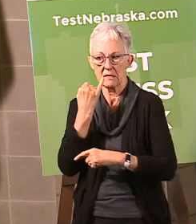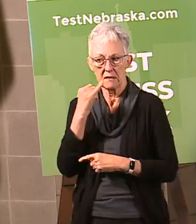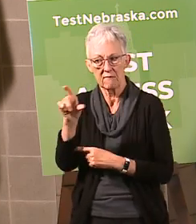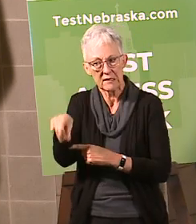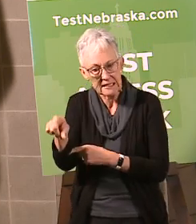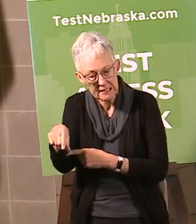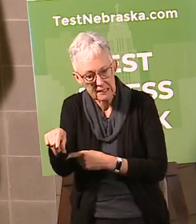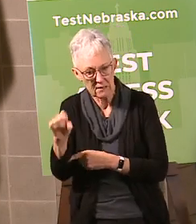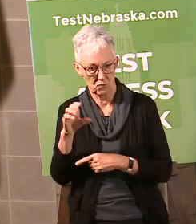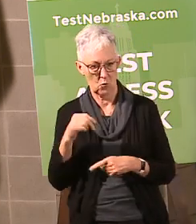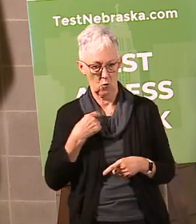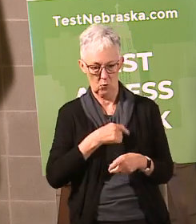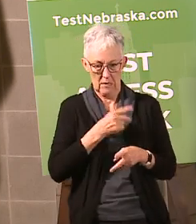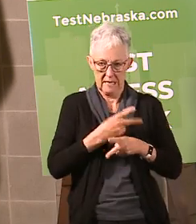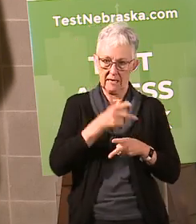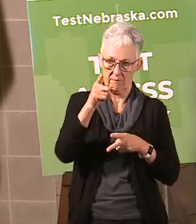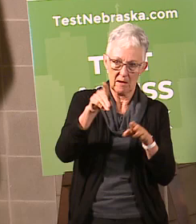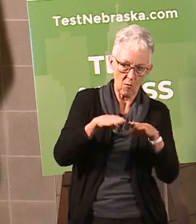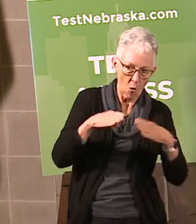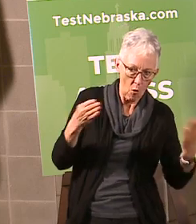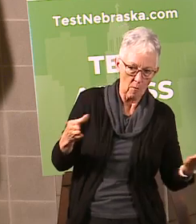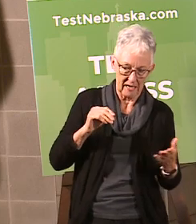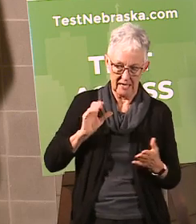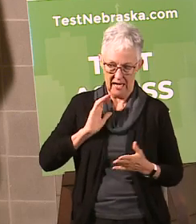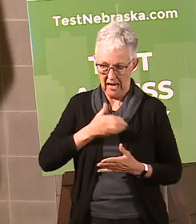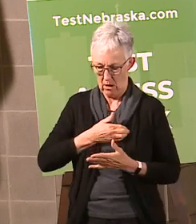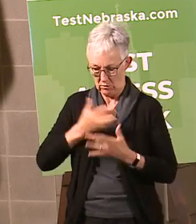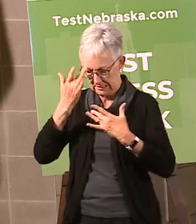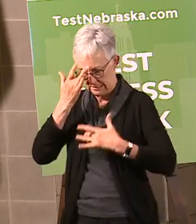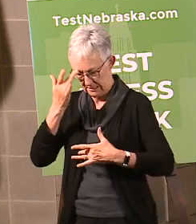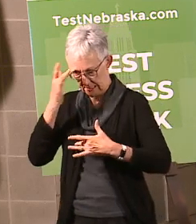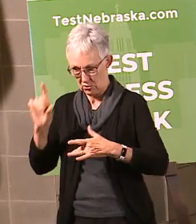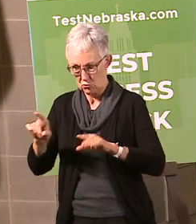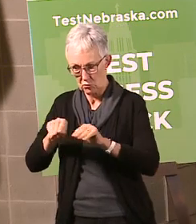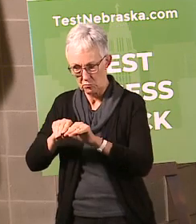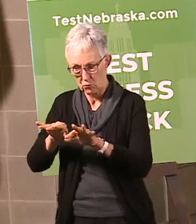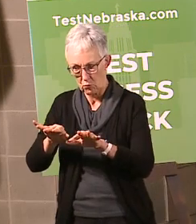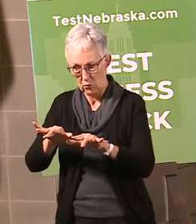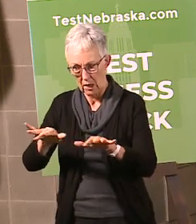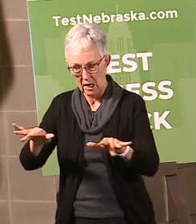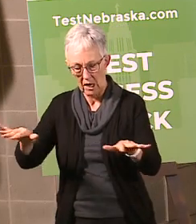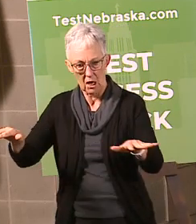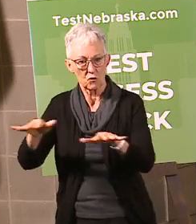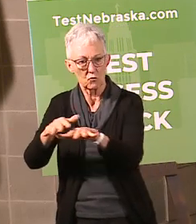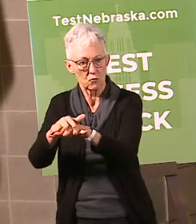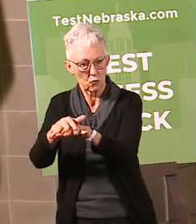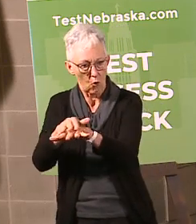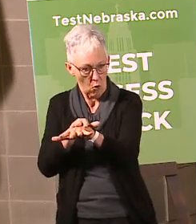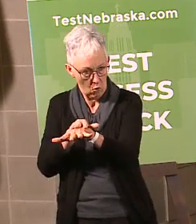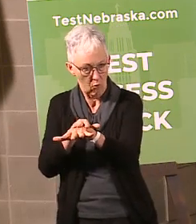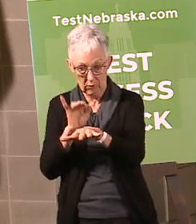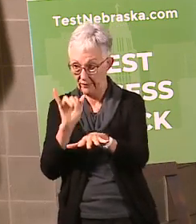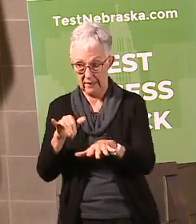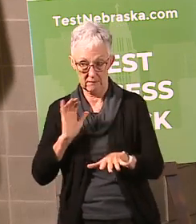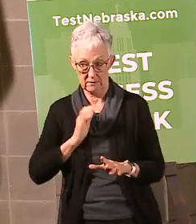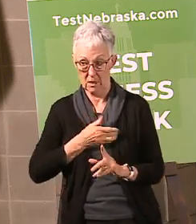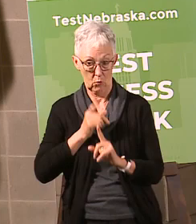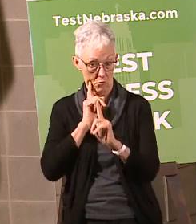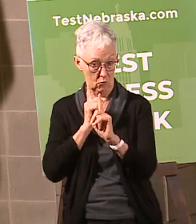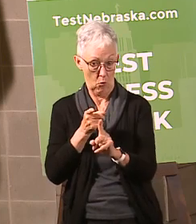sure that we don't impact that healthcare system, and that's what we're doing in Nebraska. That's the plan we'll continue to pursue here in our state.